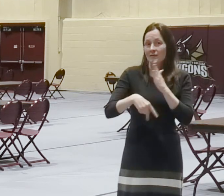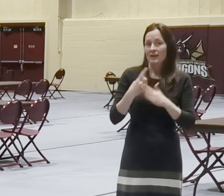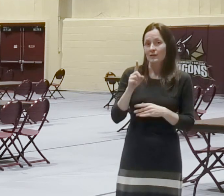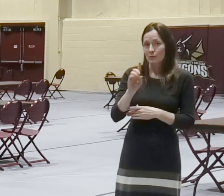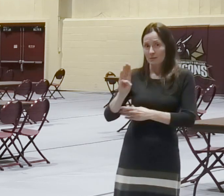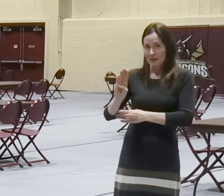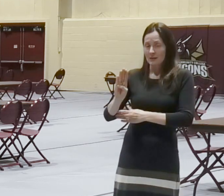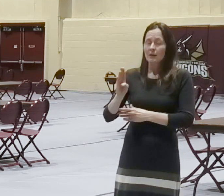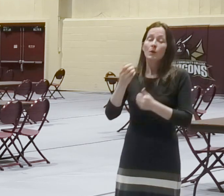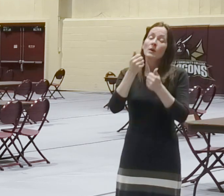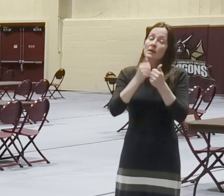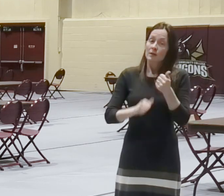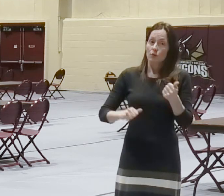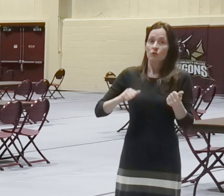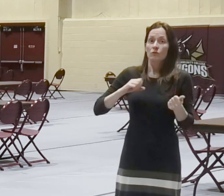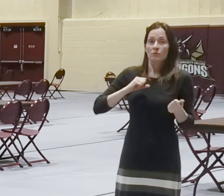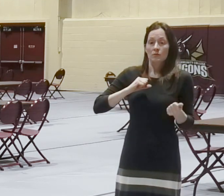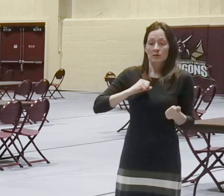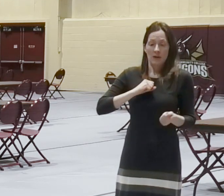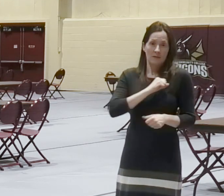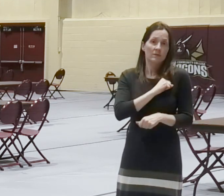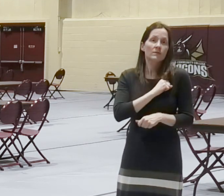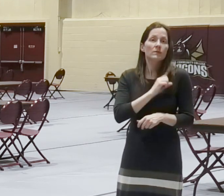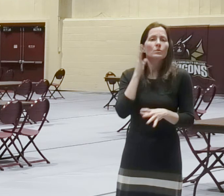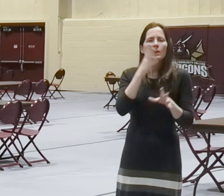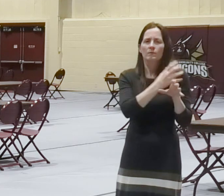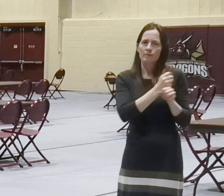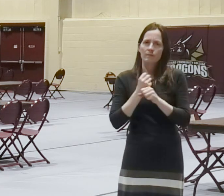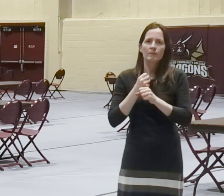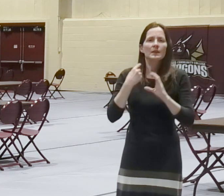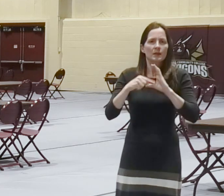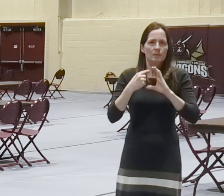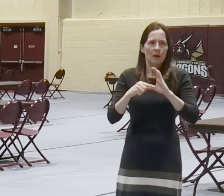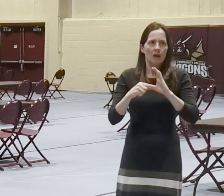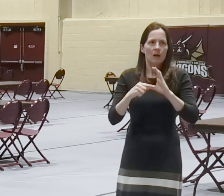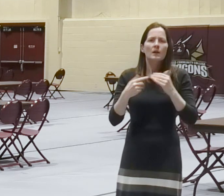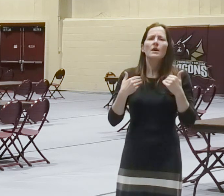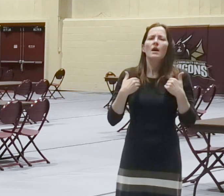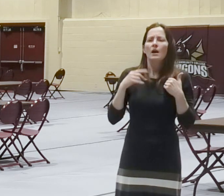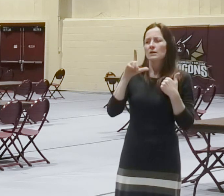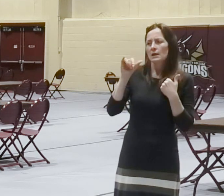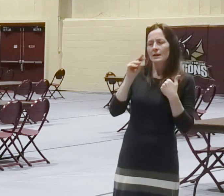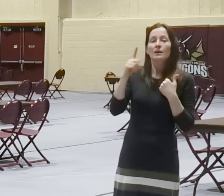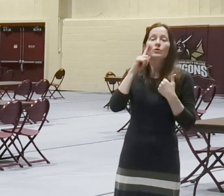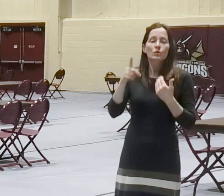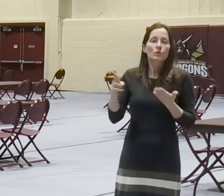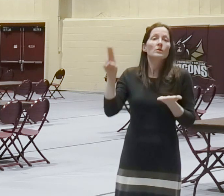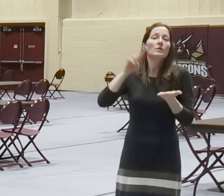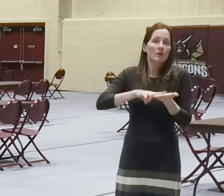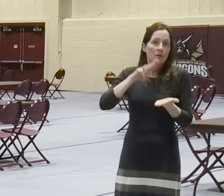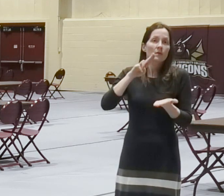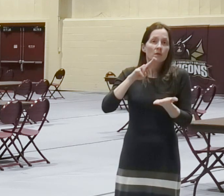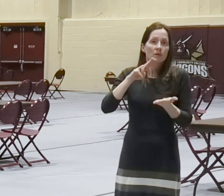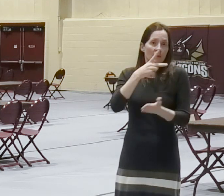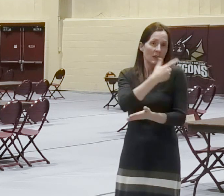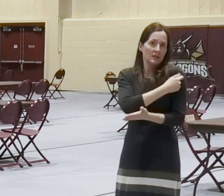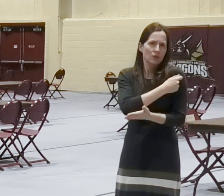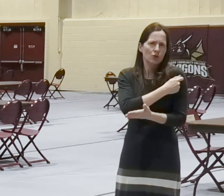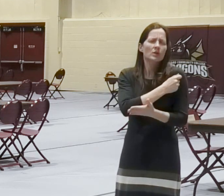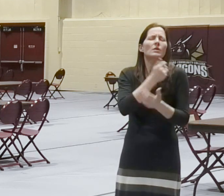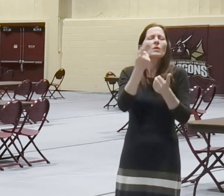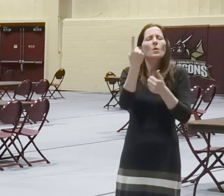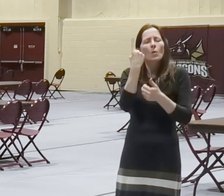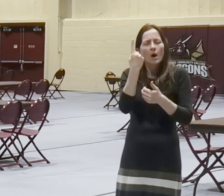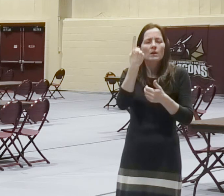member will receive an email with a link to sign up for their vaccination, one tier at a time. The